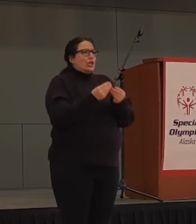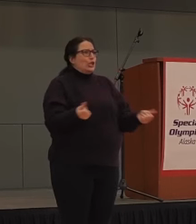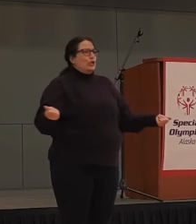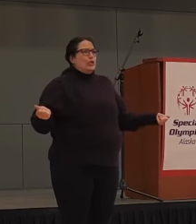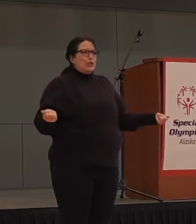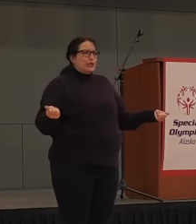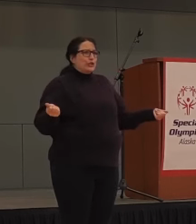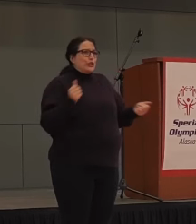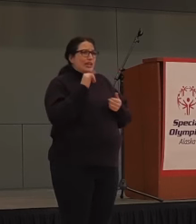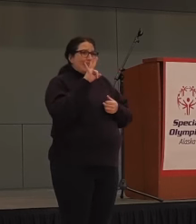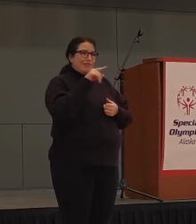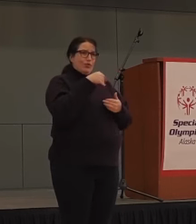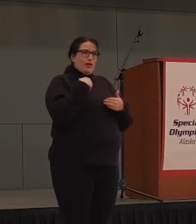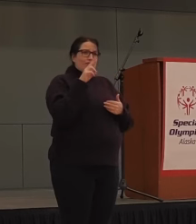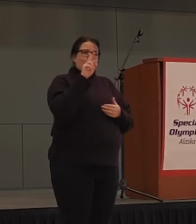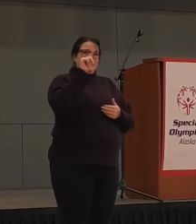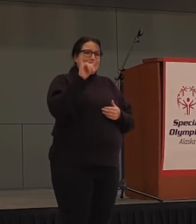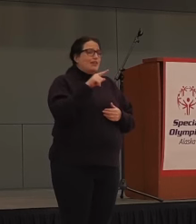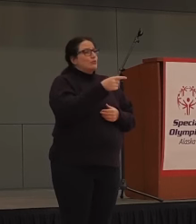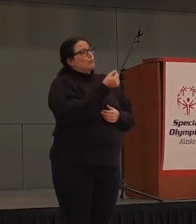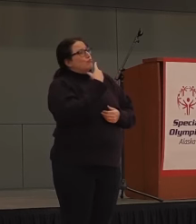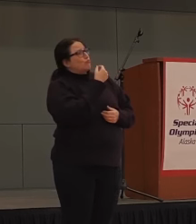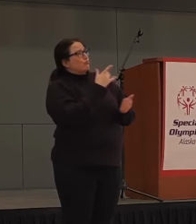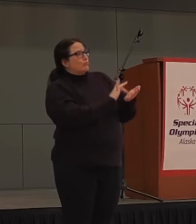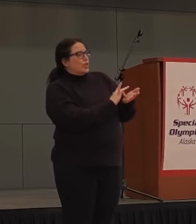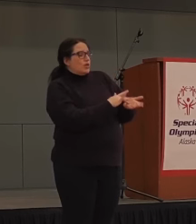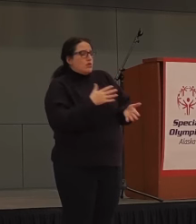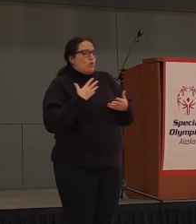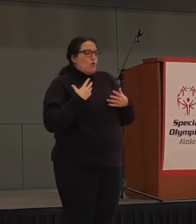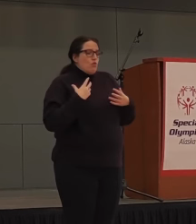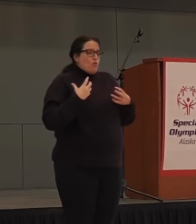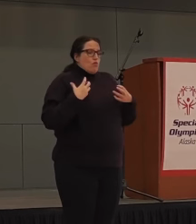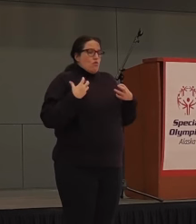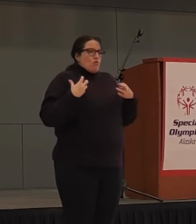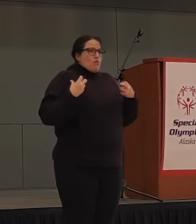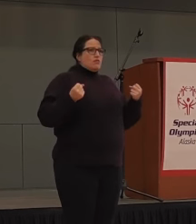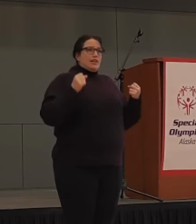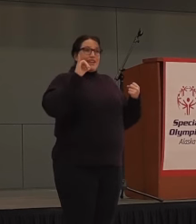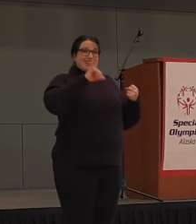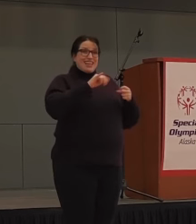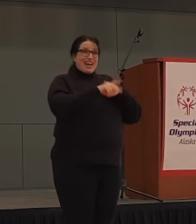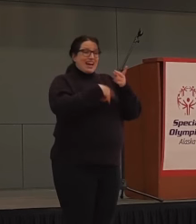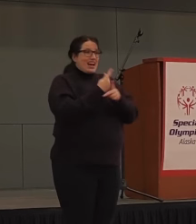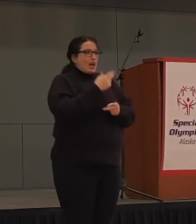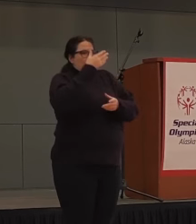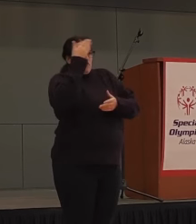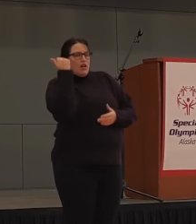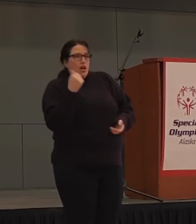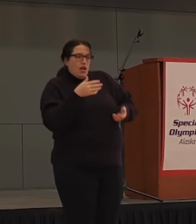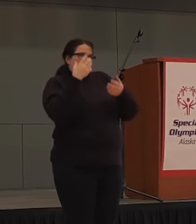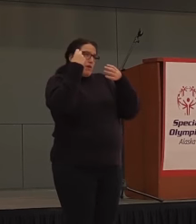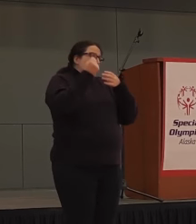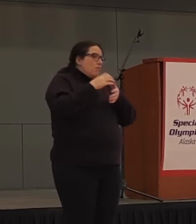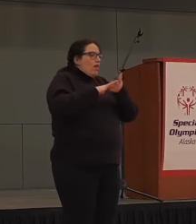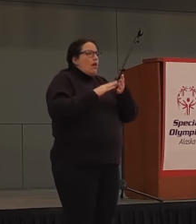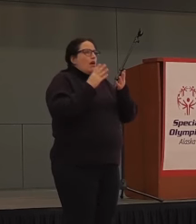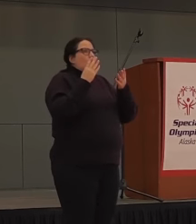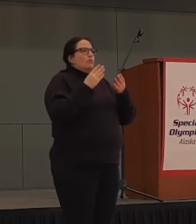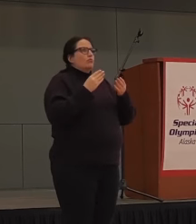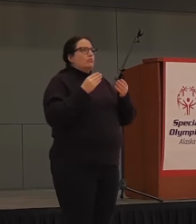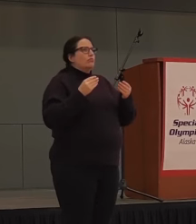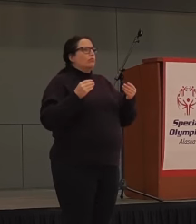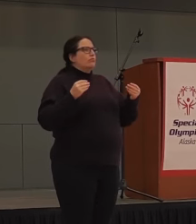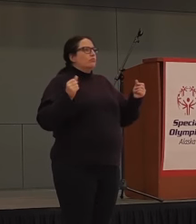Once that is treated, those symptoms of dementia may go away, okay? And